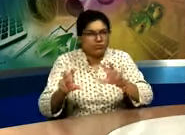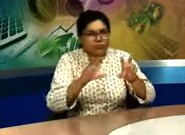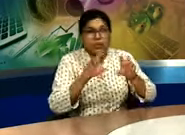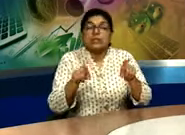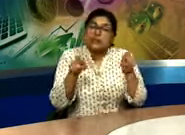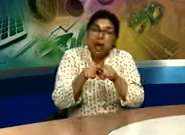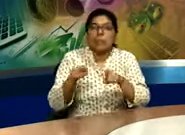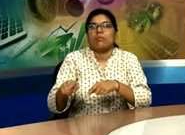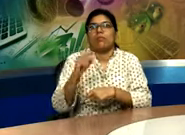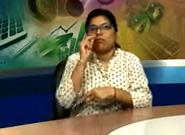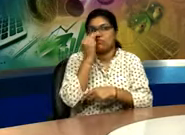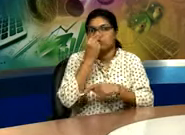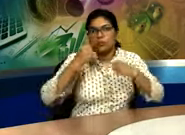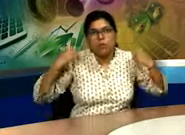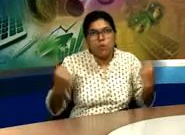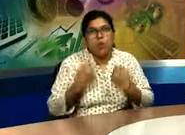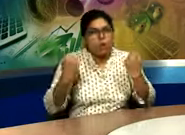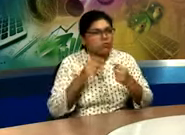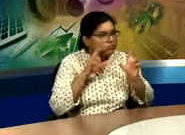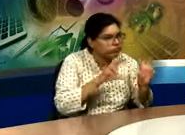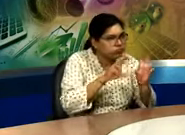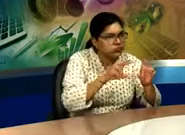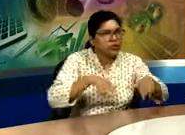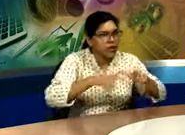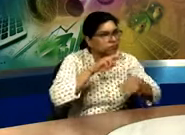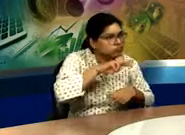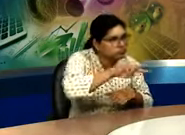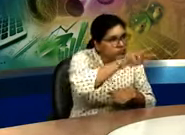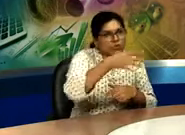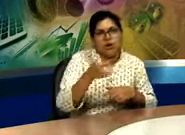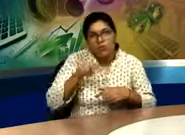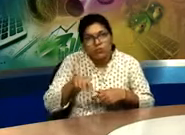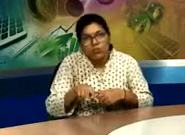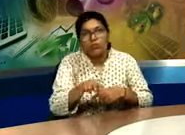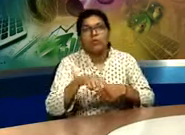and also nursed the plants for almost 10 years.